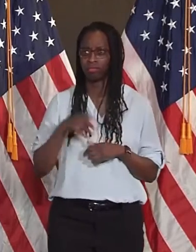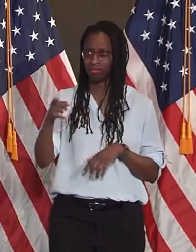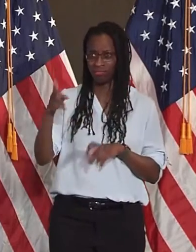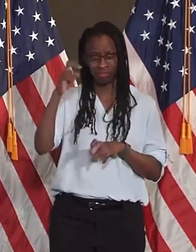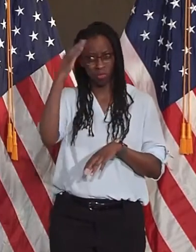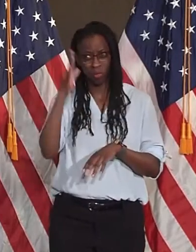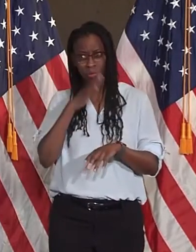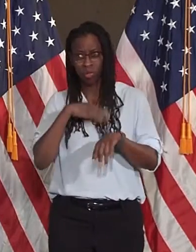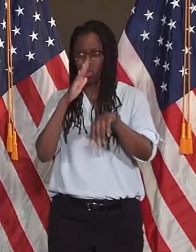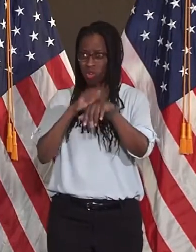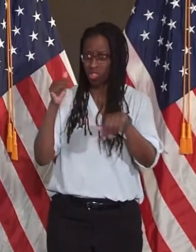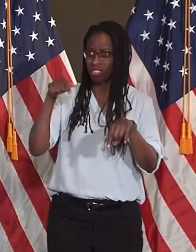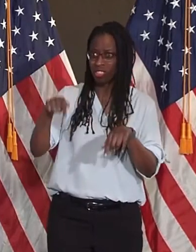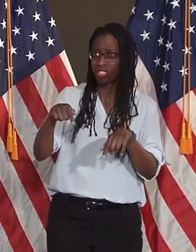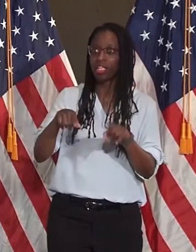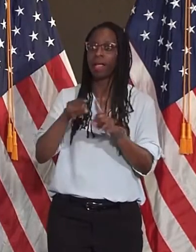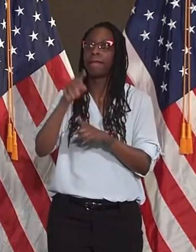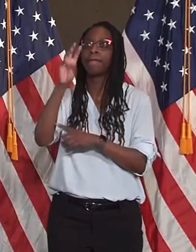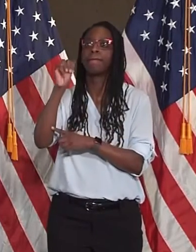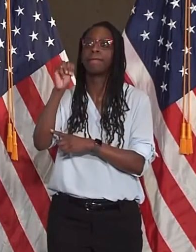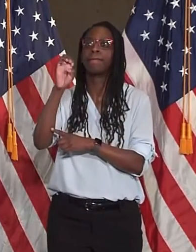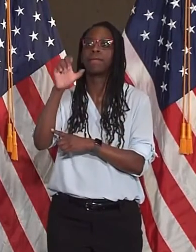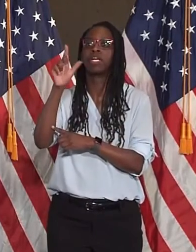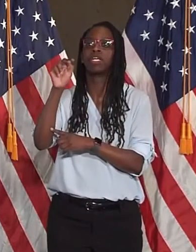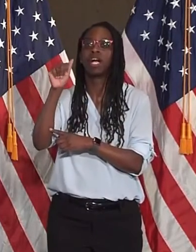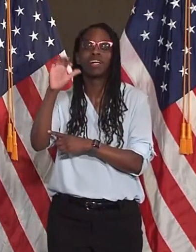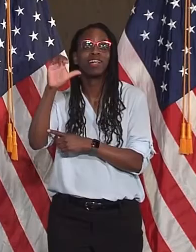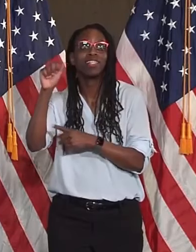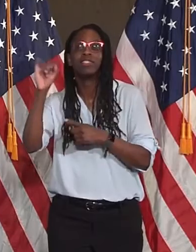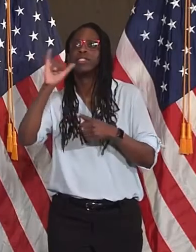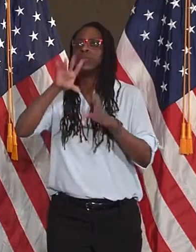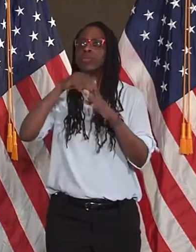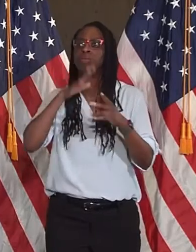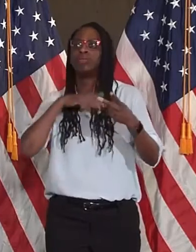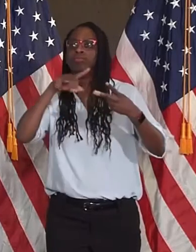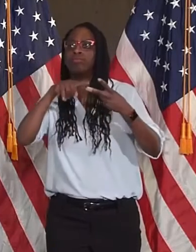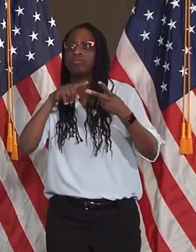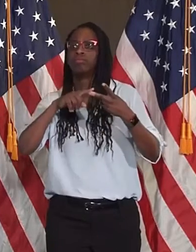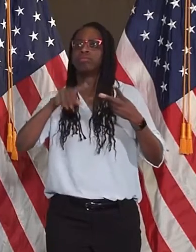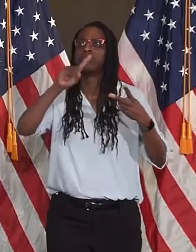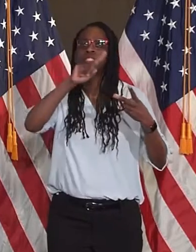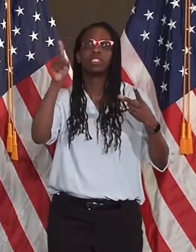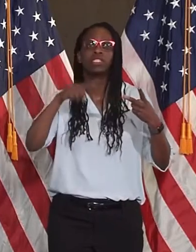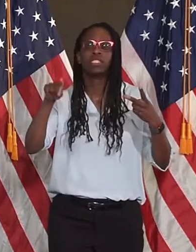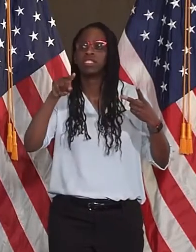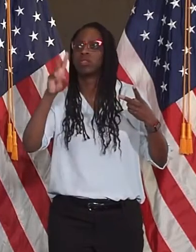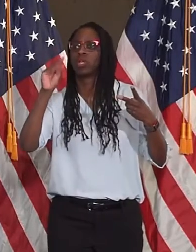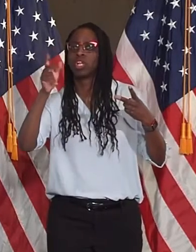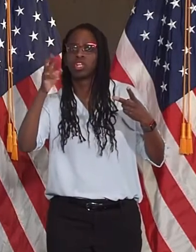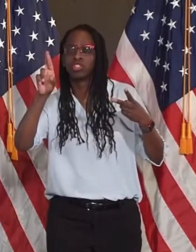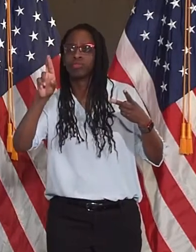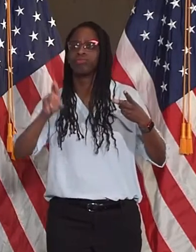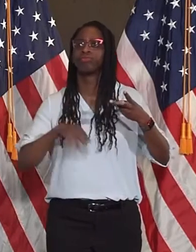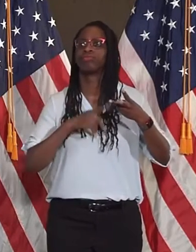like Sarah Ann Shaw and Liz Walker, or public service like Doris Bunty, Jean McGuire, and our